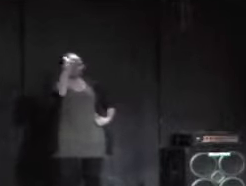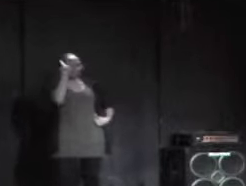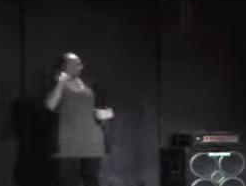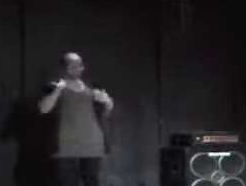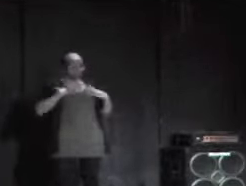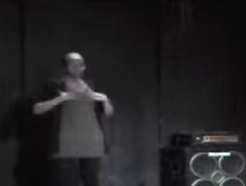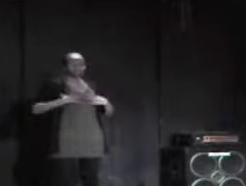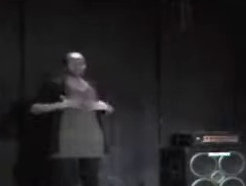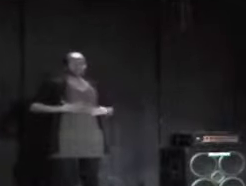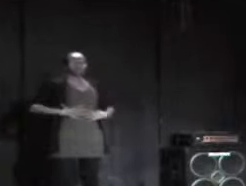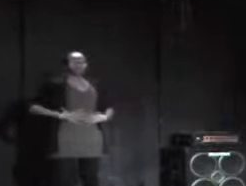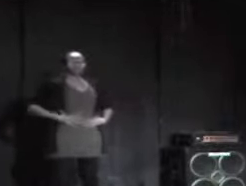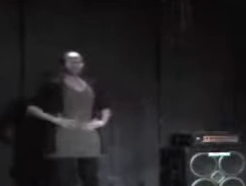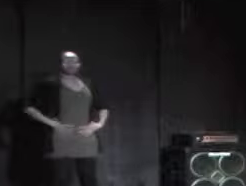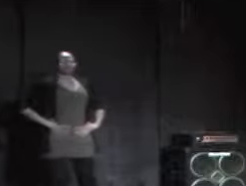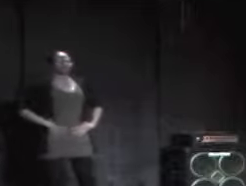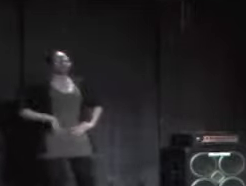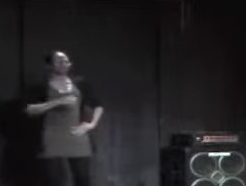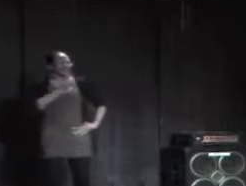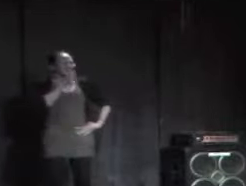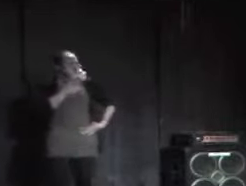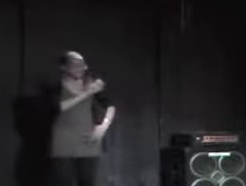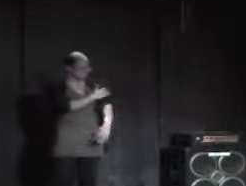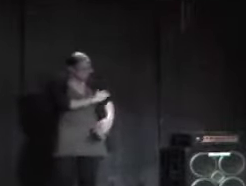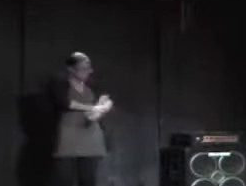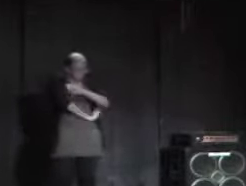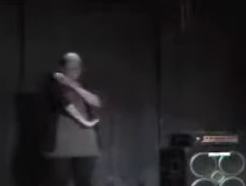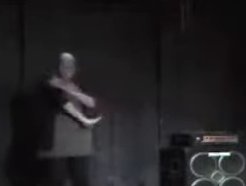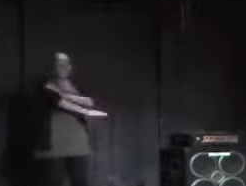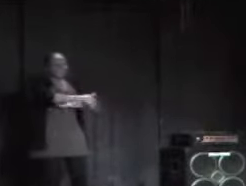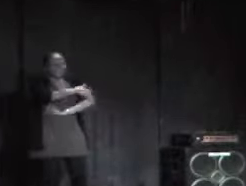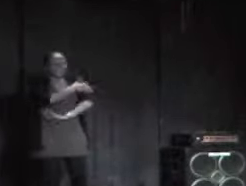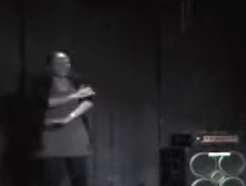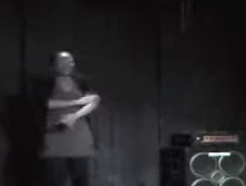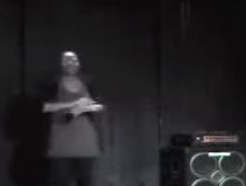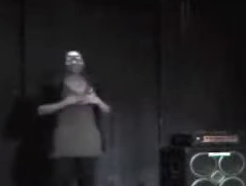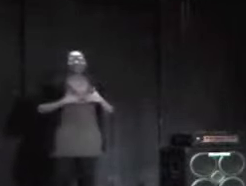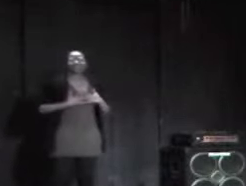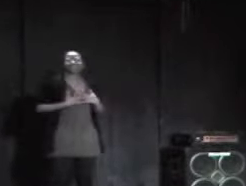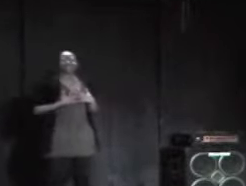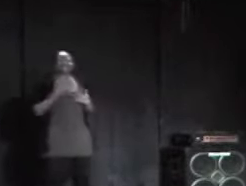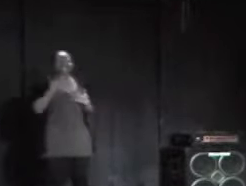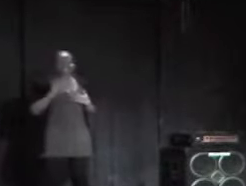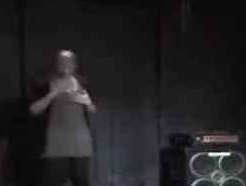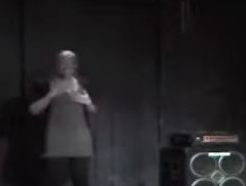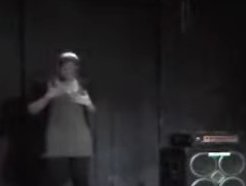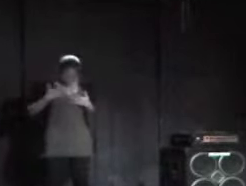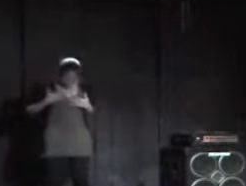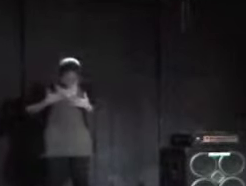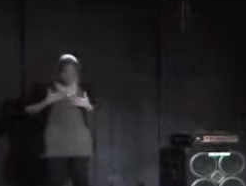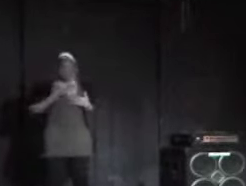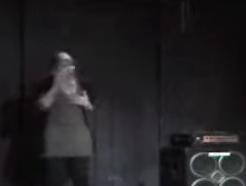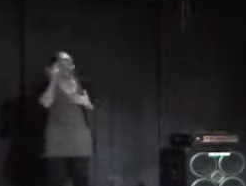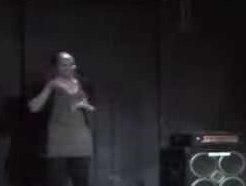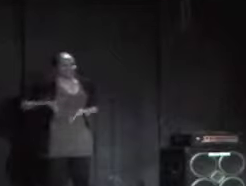And he's got this red jacket, red and black, with long sleeves, really comfortable. And then he